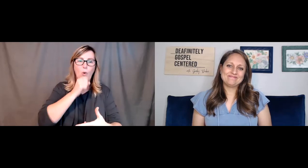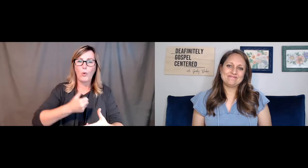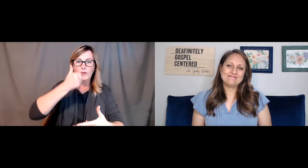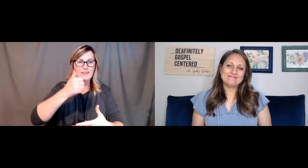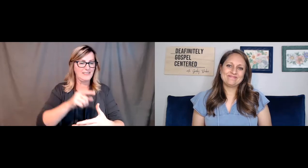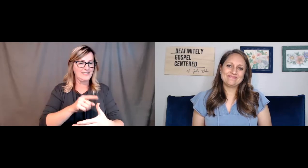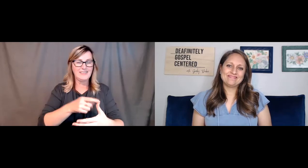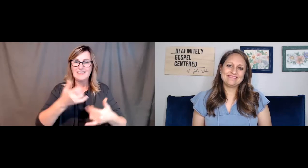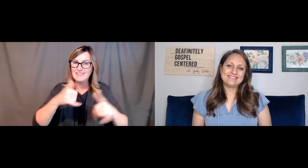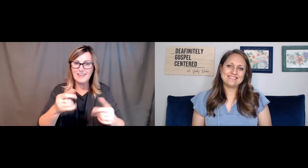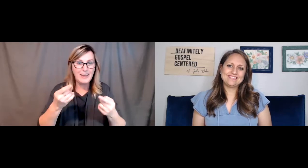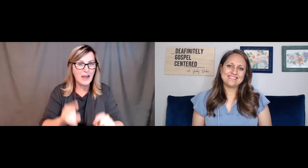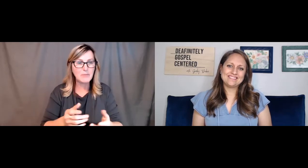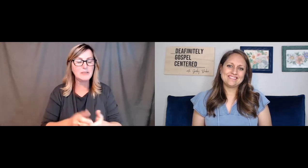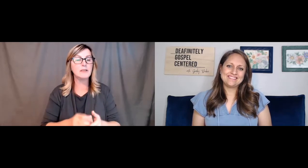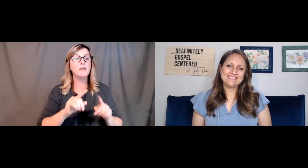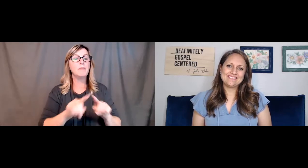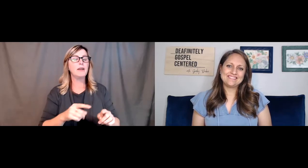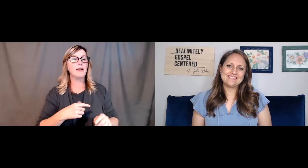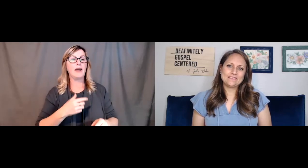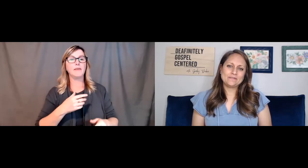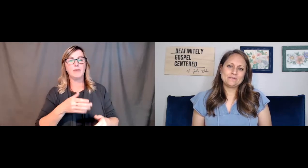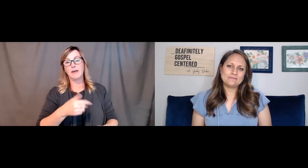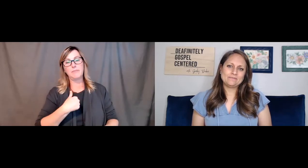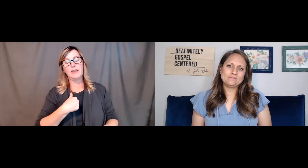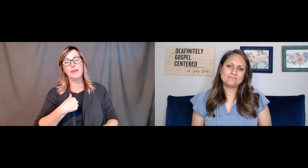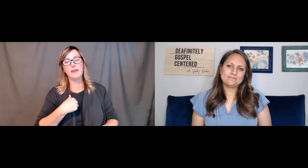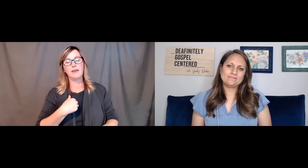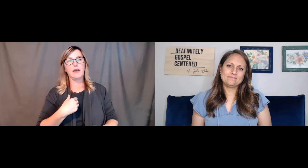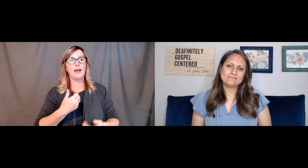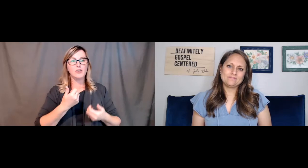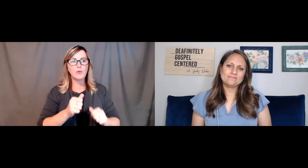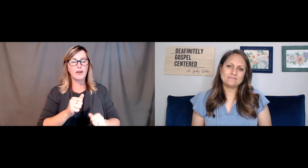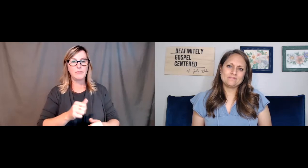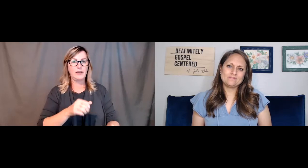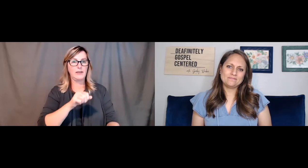So that still is happening for me with even my oldest children.